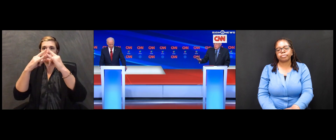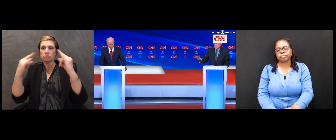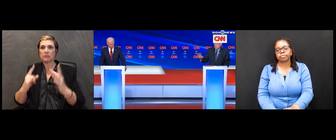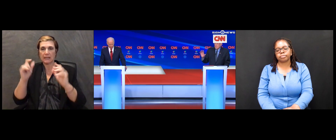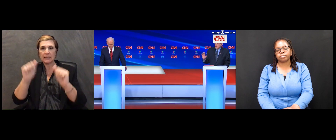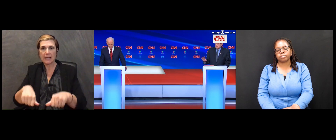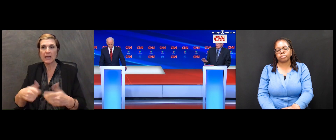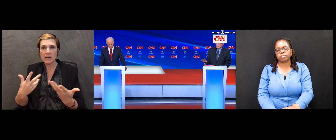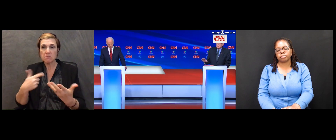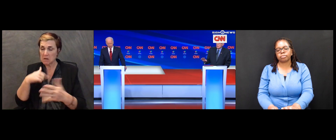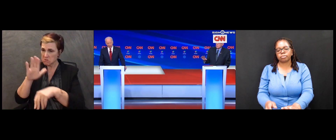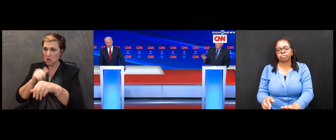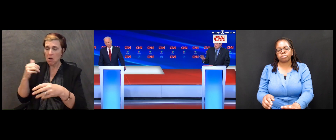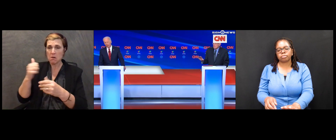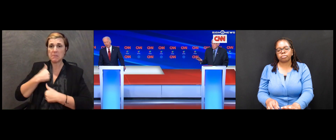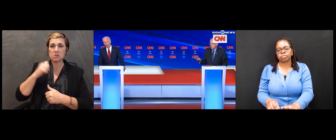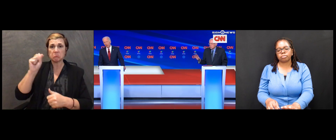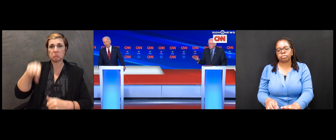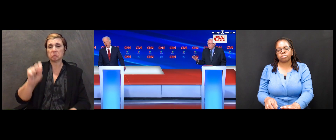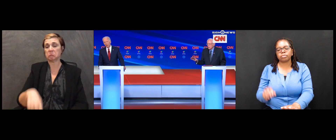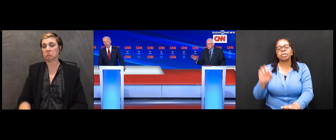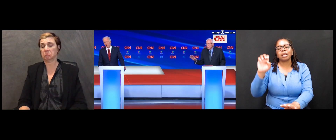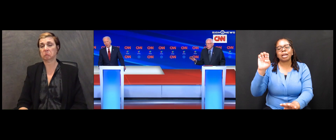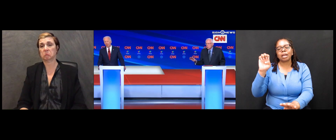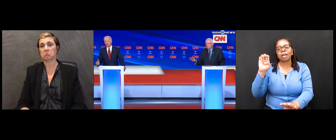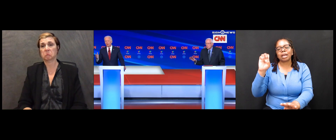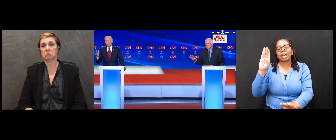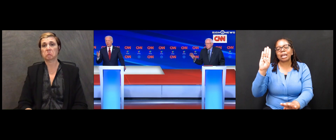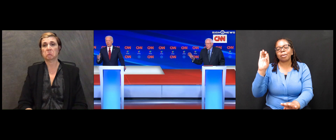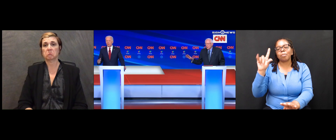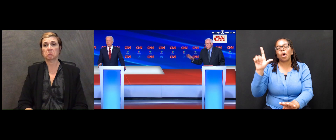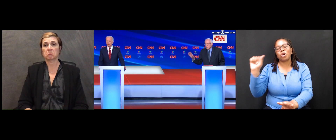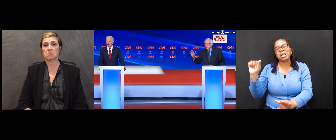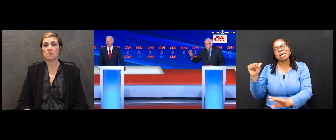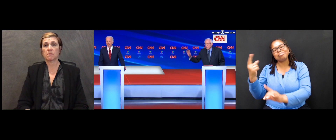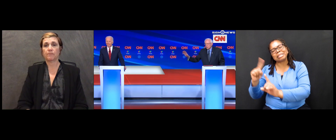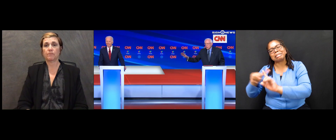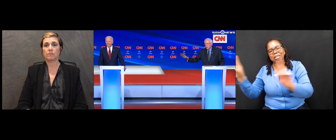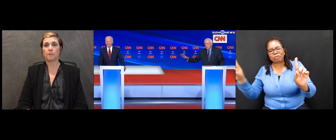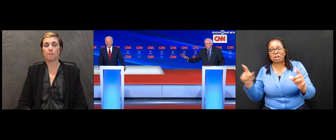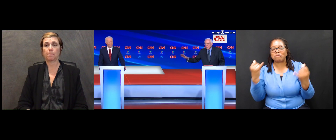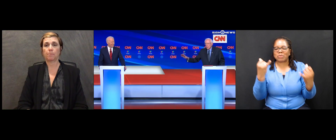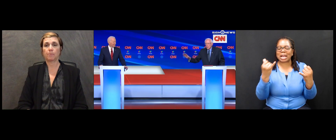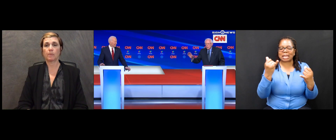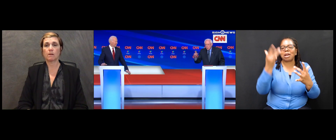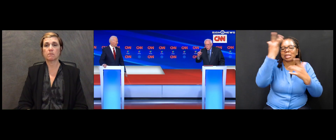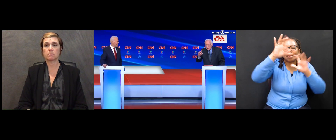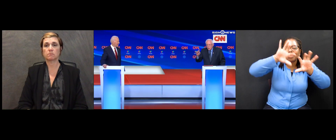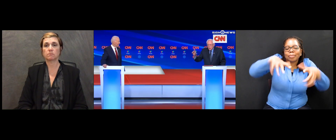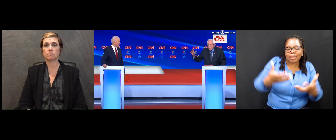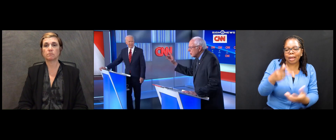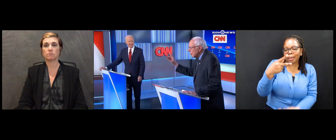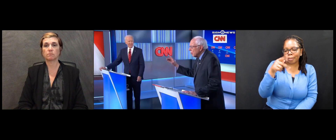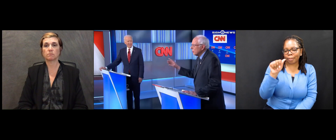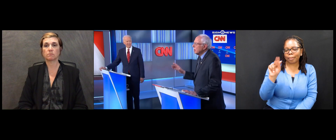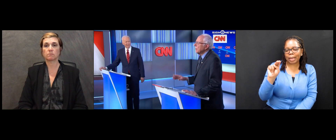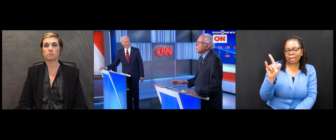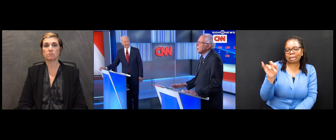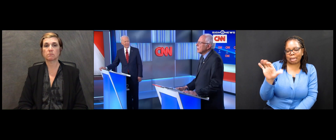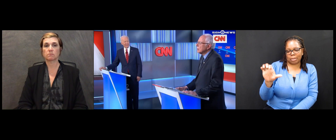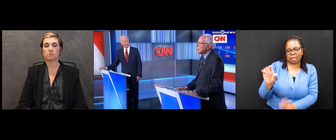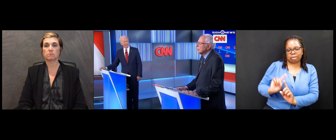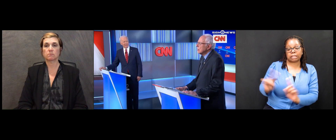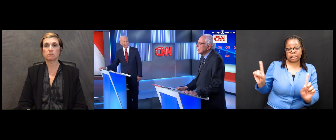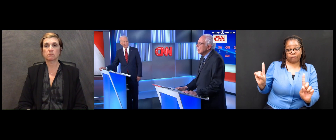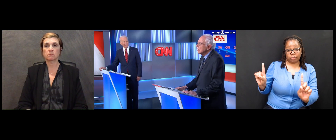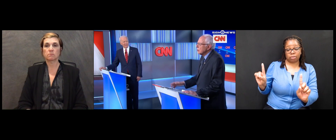one thing. This is obviously a pandemic, which is far more severe and impactful to this country. And I think one of the things that we want to remember